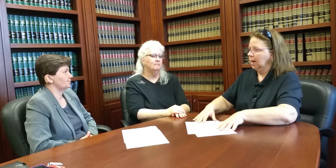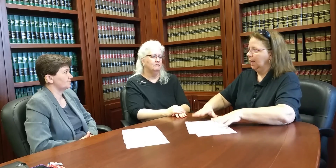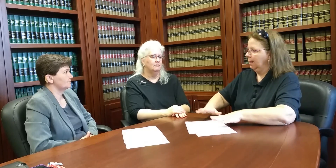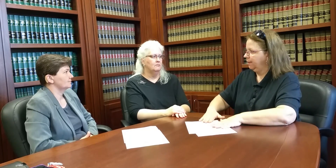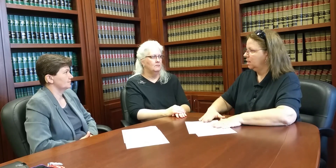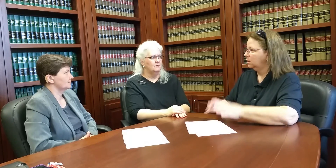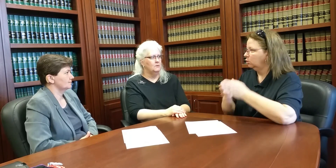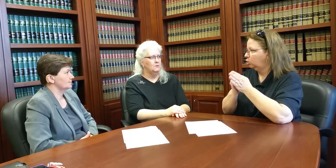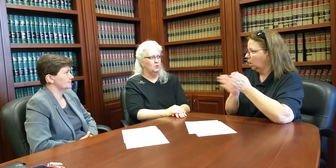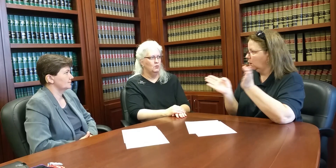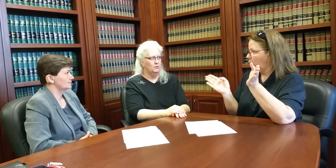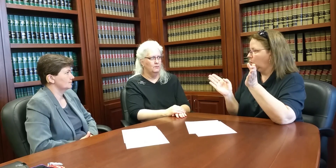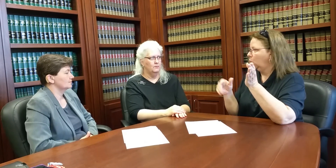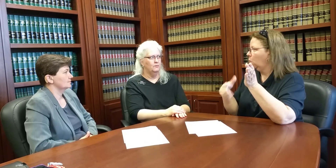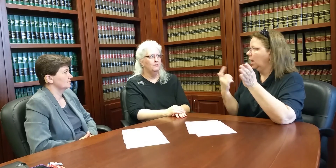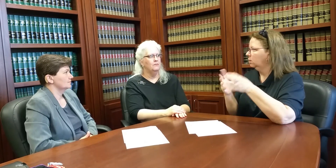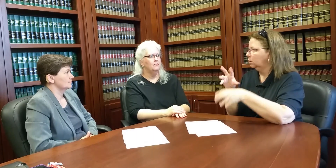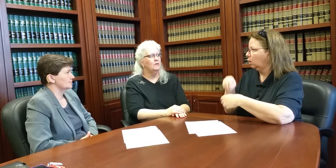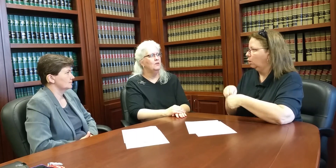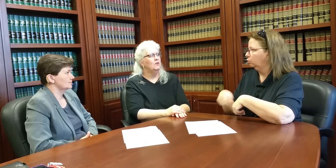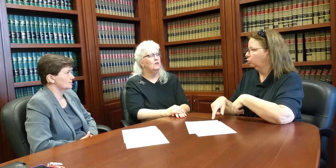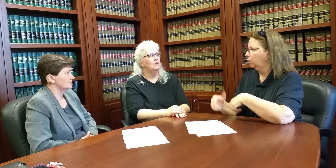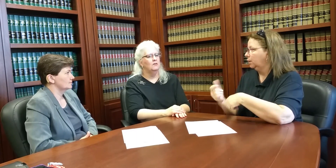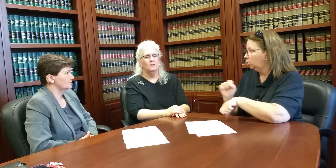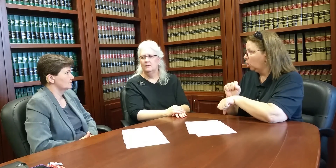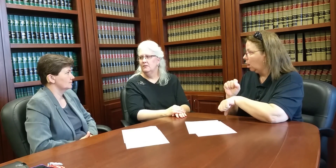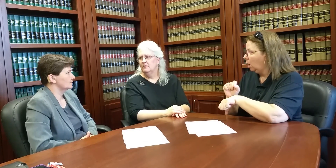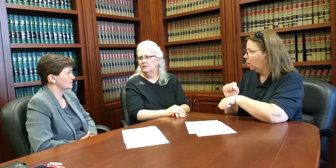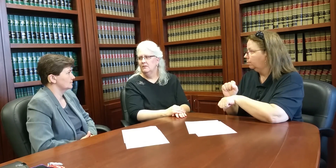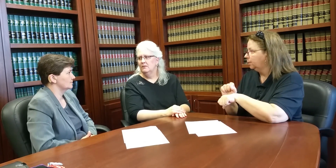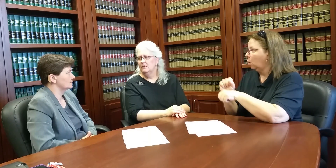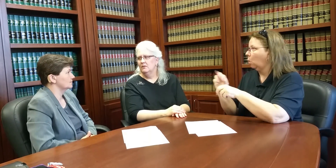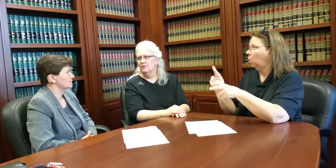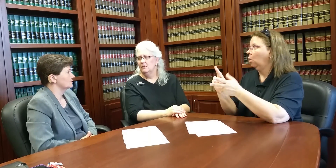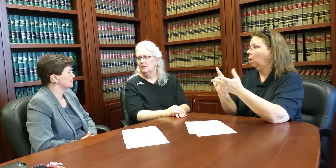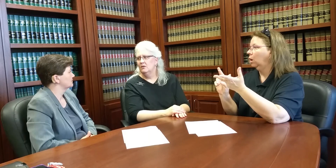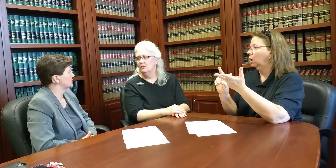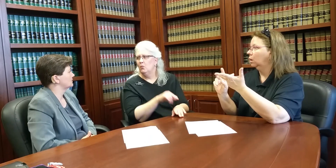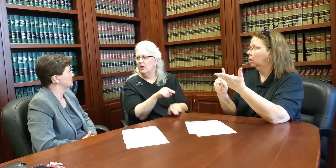And there's travel. What else are you gonna do? Jobs, war.